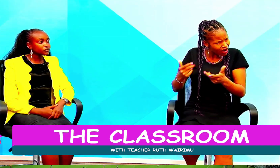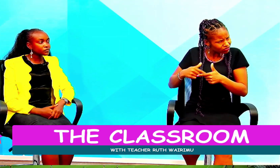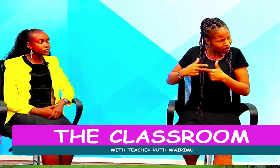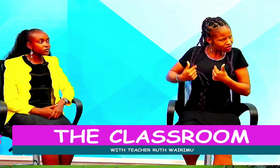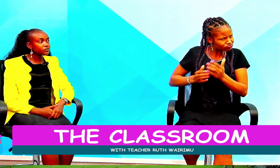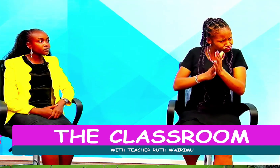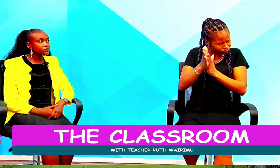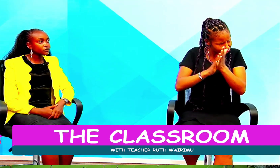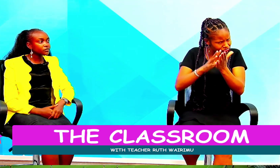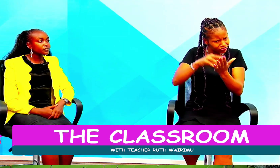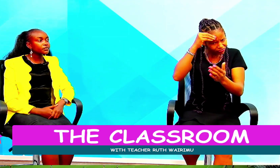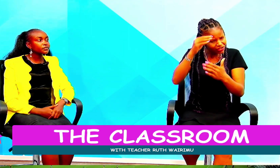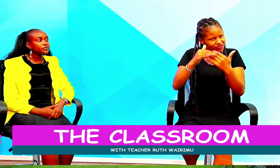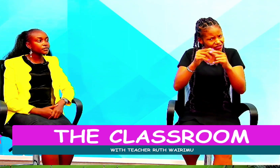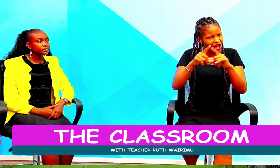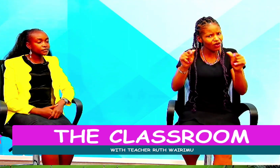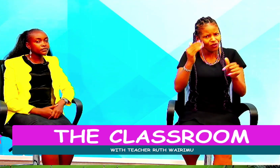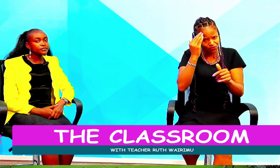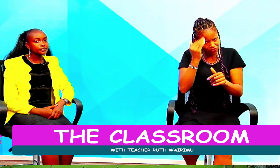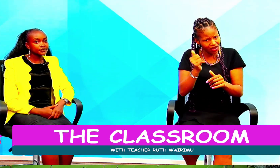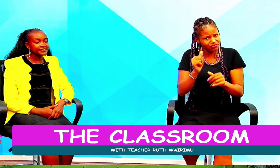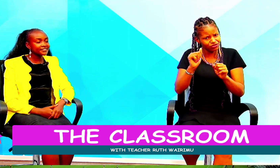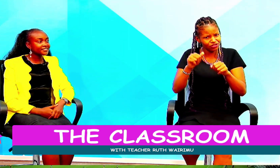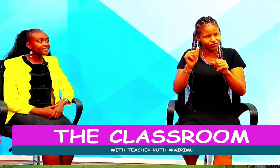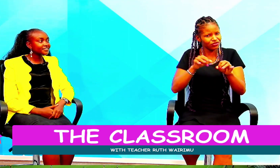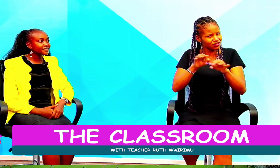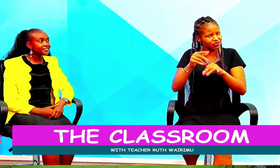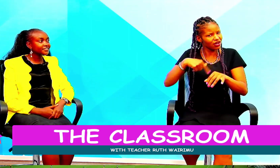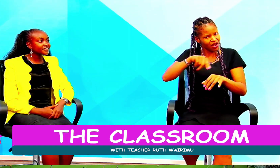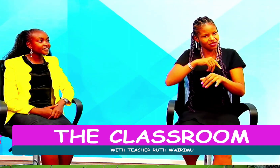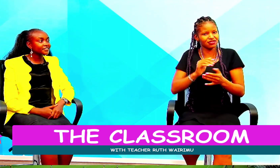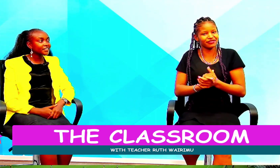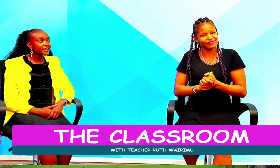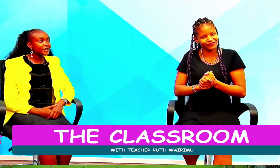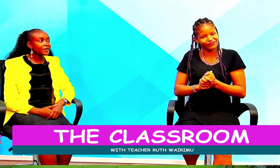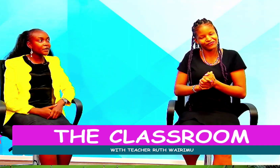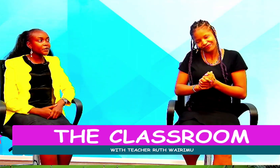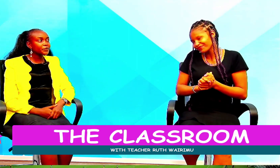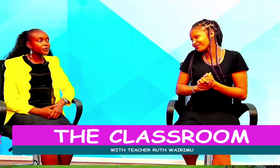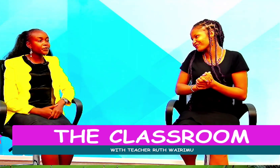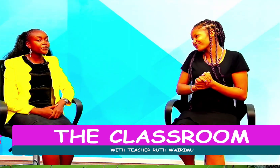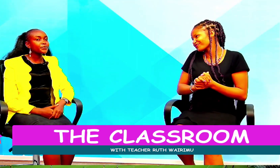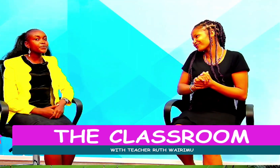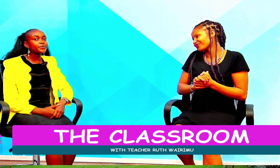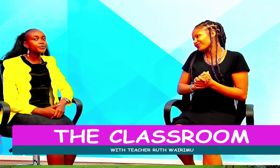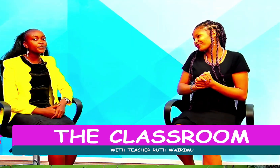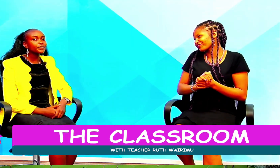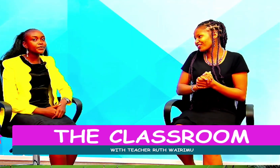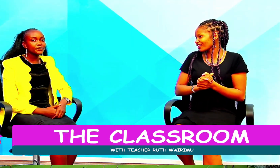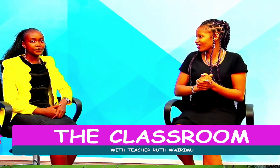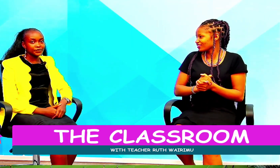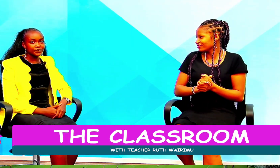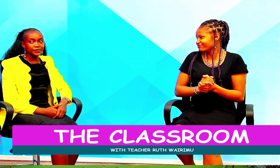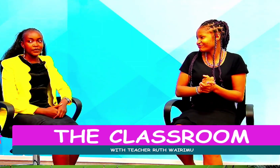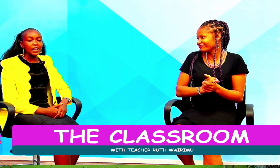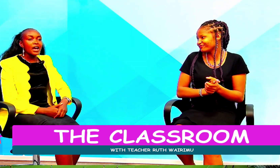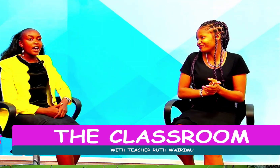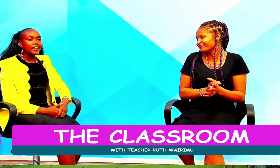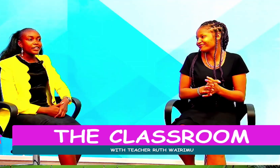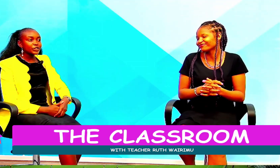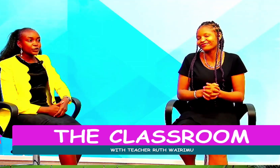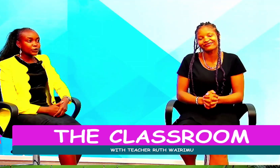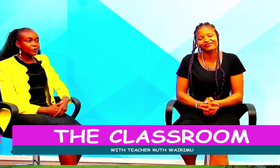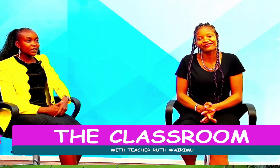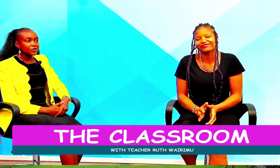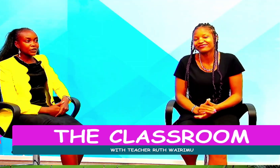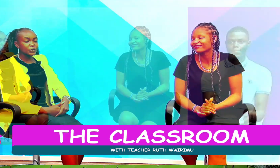teaches. So she will explain everything, all the way from my interest and everything she will share with us. Thank you.